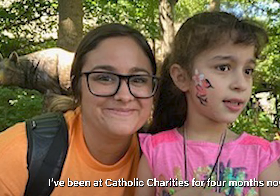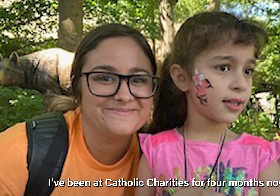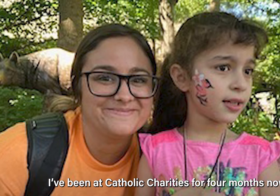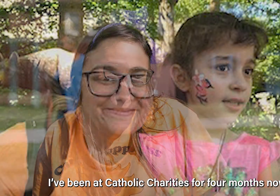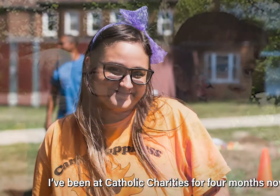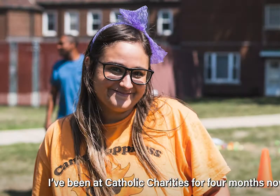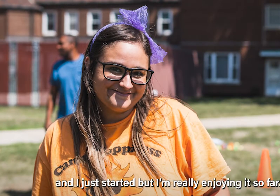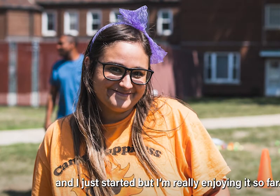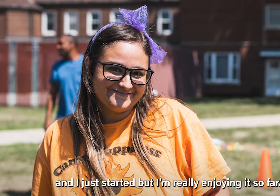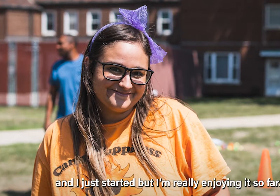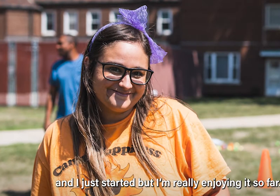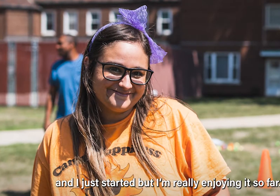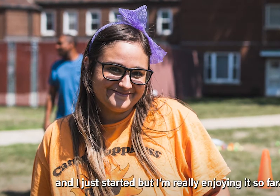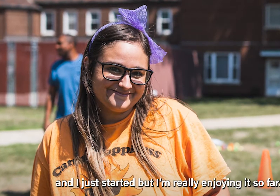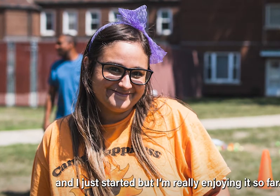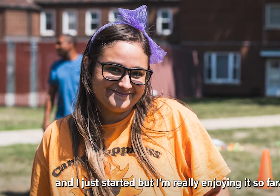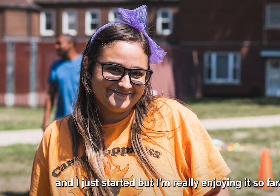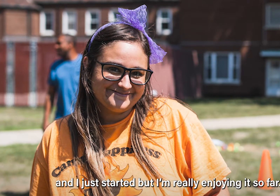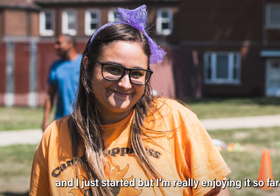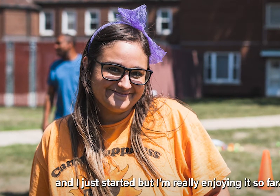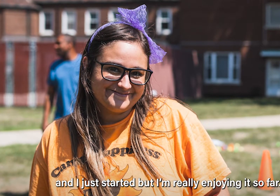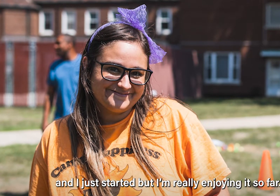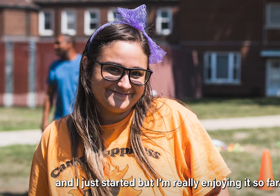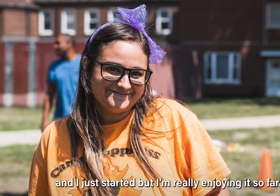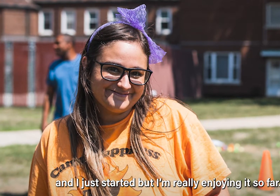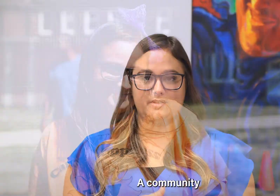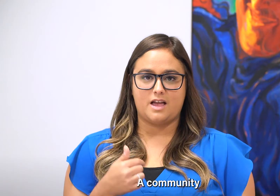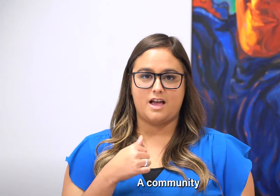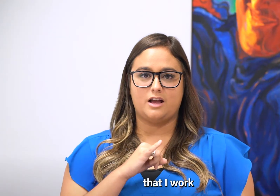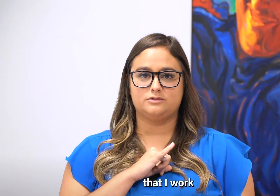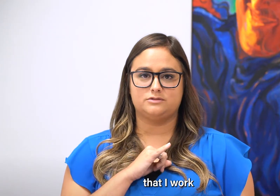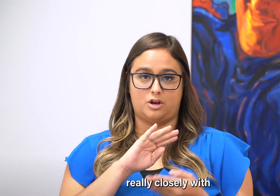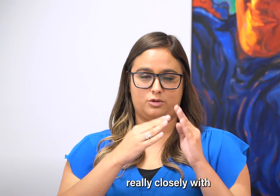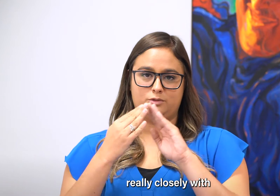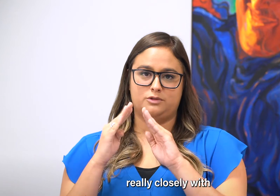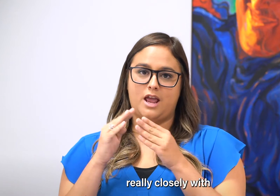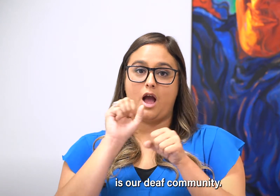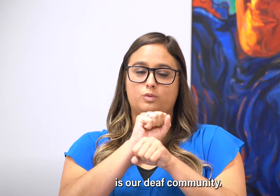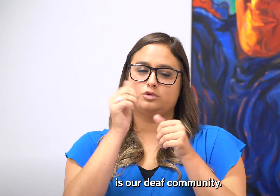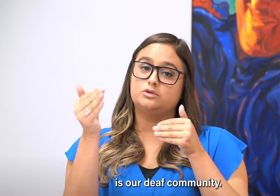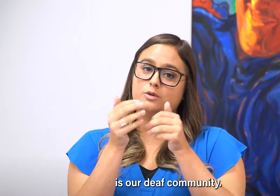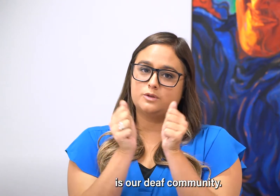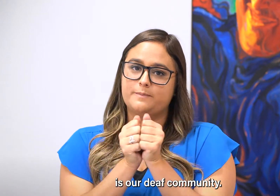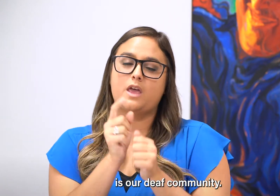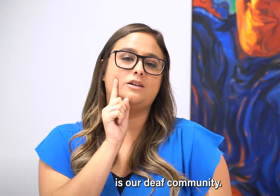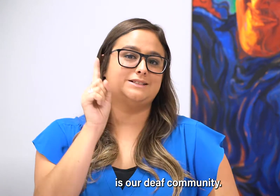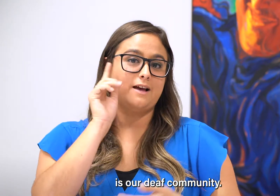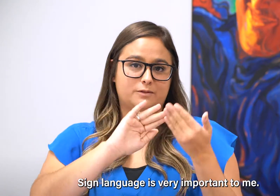now, and I just started, but I'm really enjoying it so far. A community that I work really closely with is our deaf community. Sign